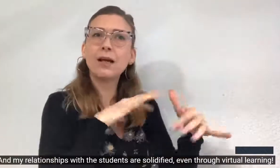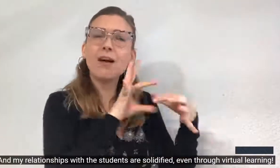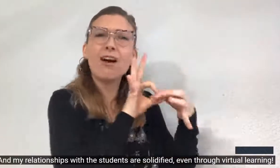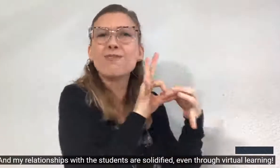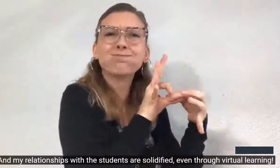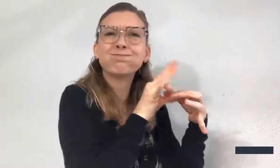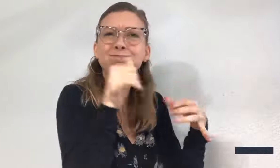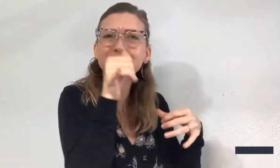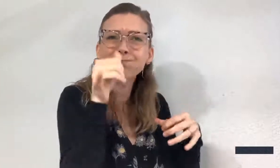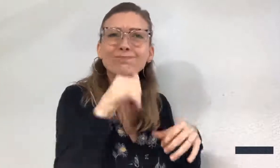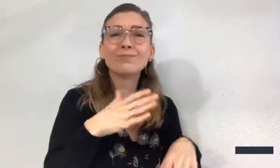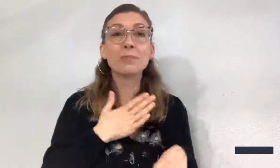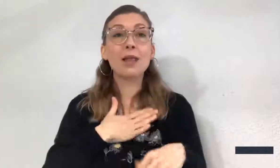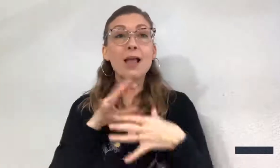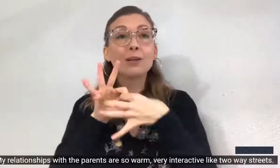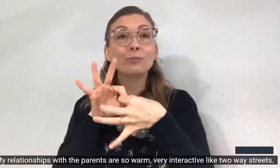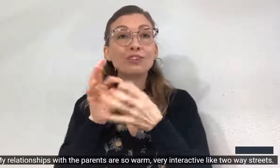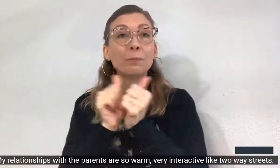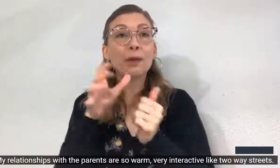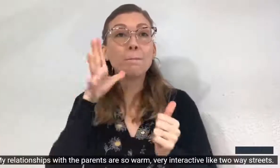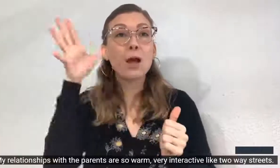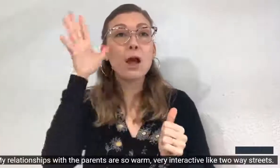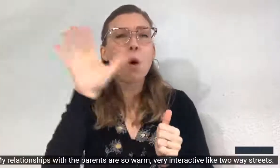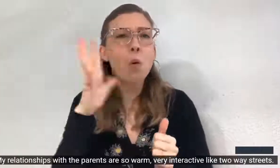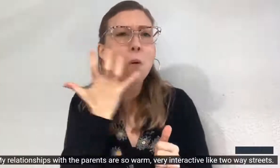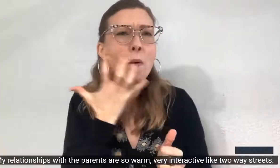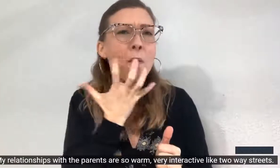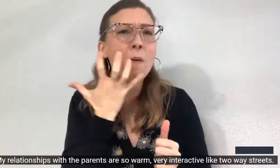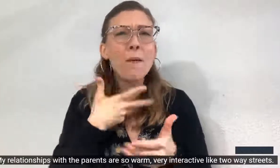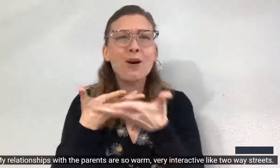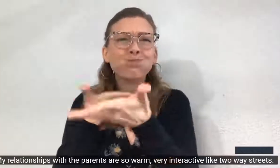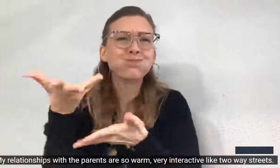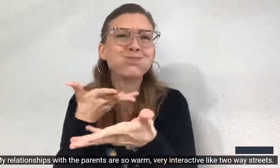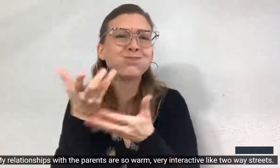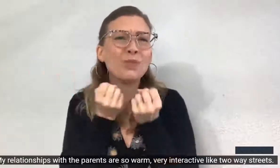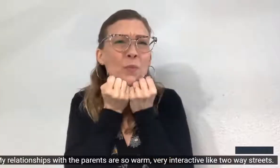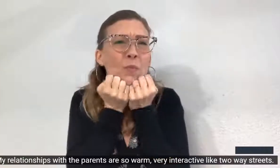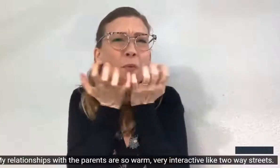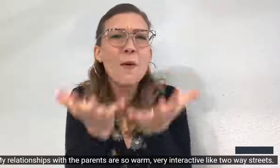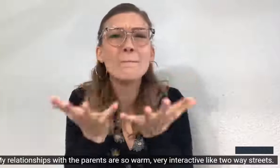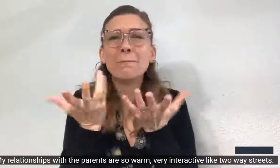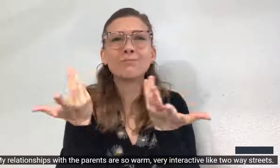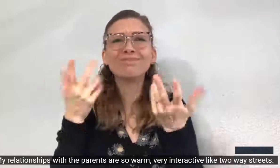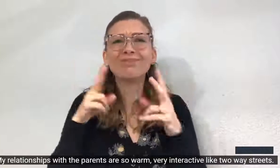through virtual learning. My relationships with parents are very warm and